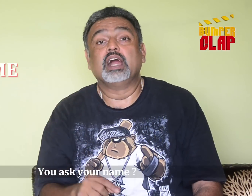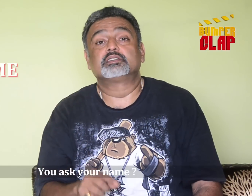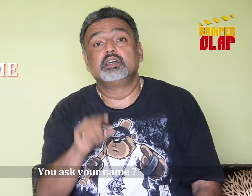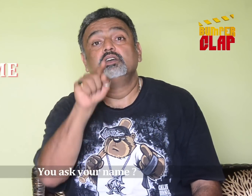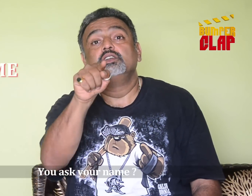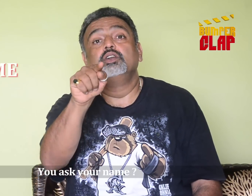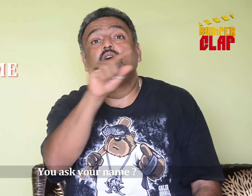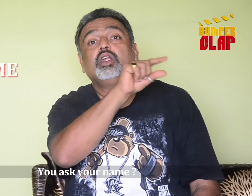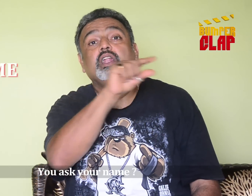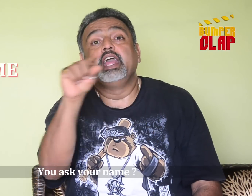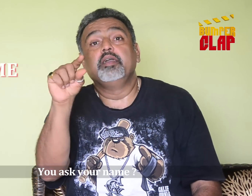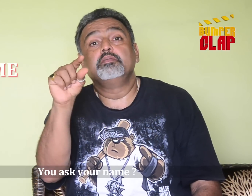ask your name.